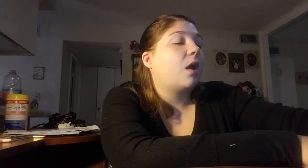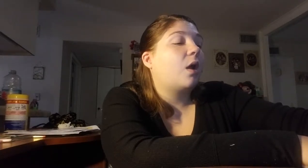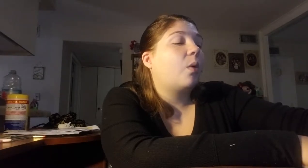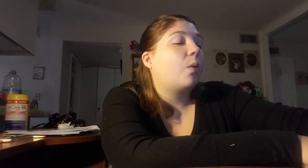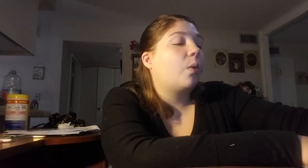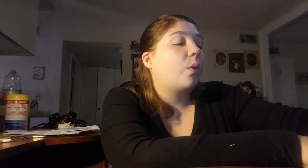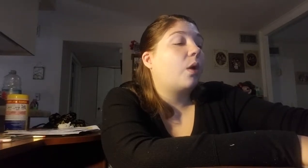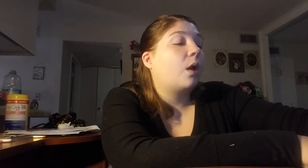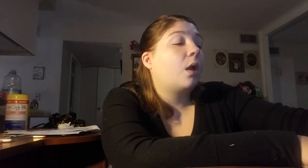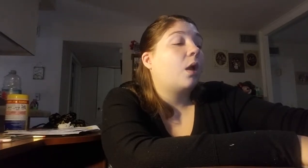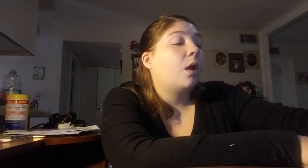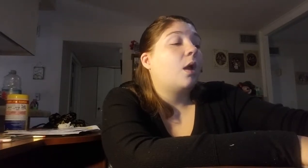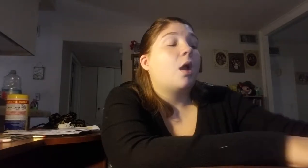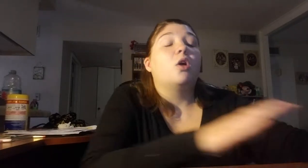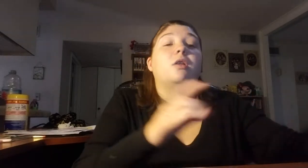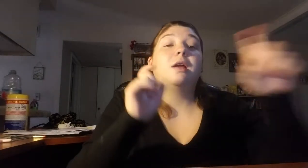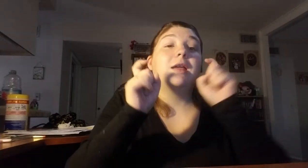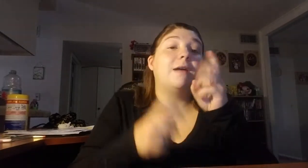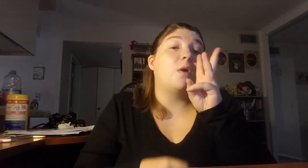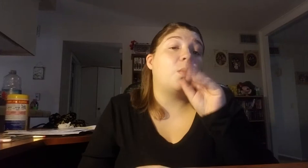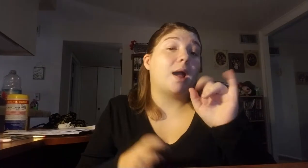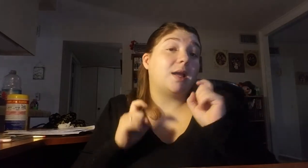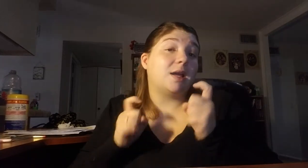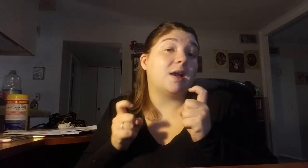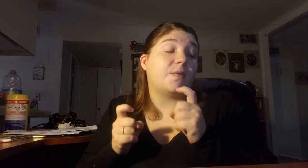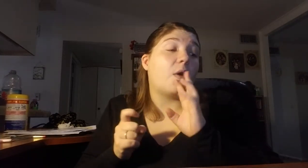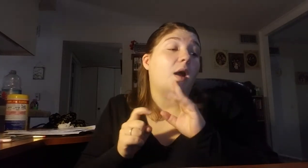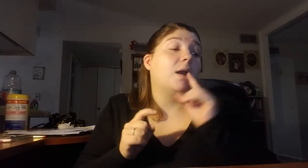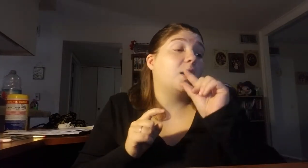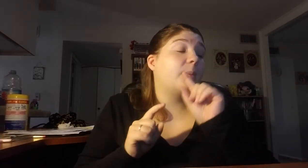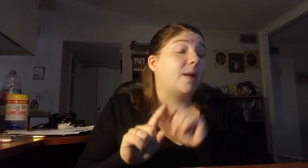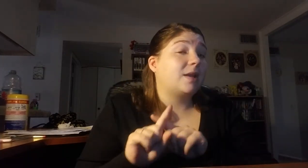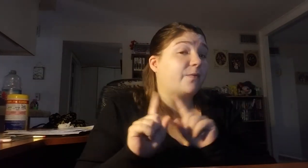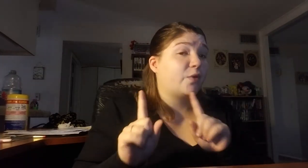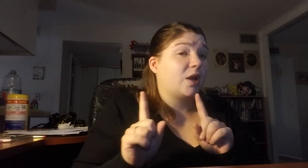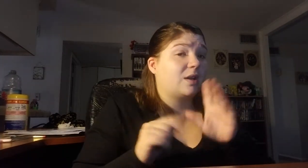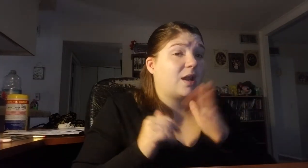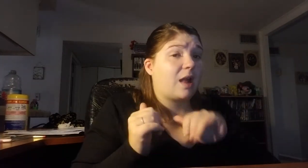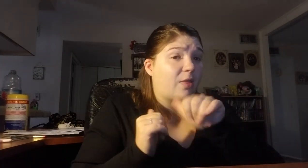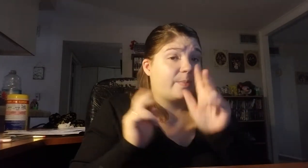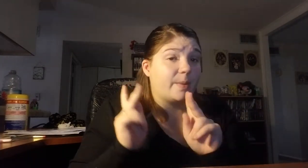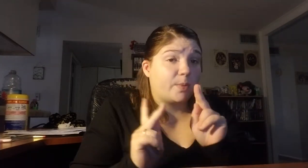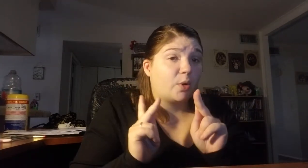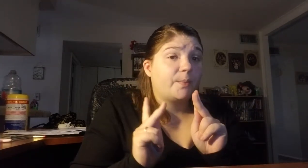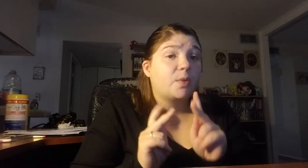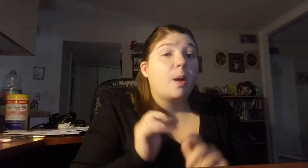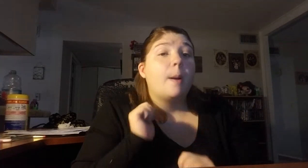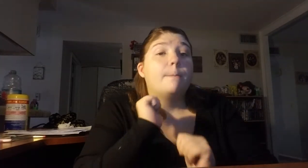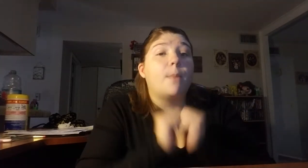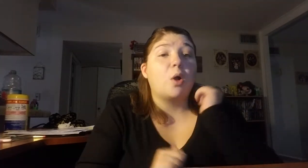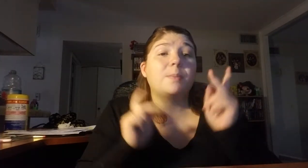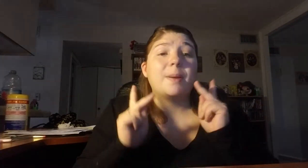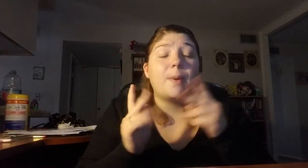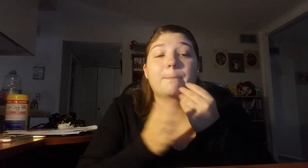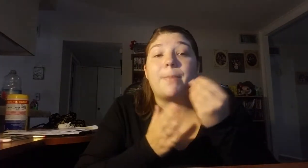Giveaway. The giveaway gifts are a little bit different than other people. Most people